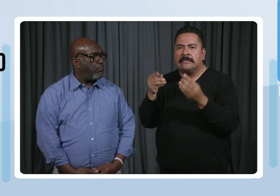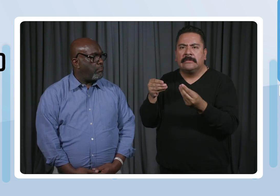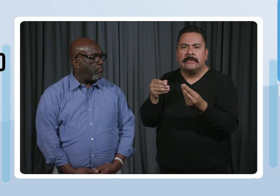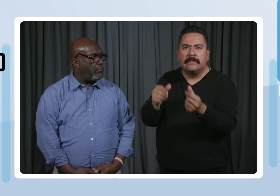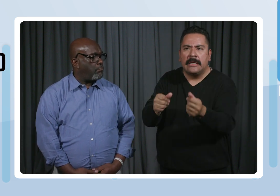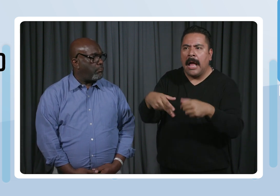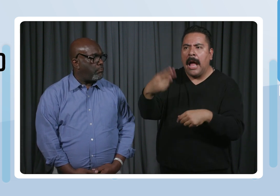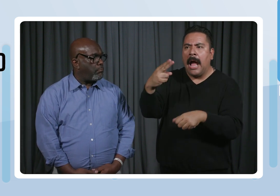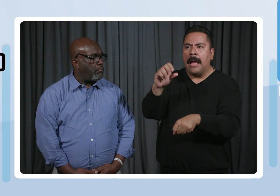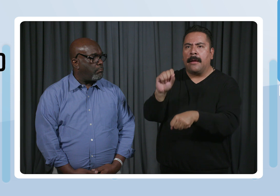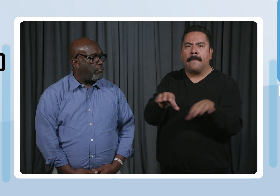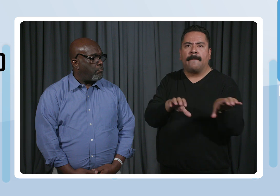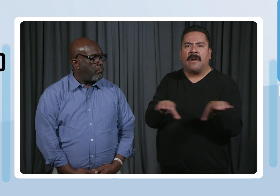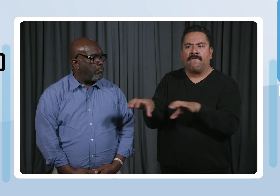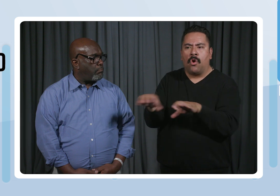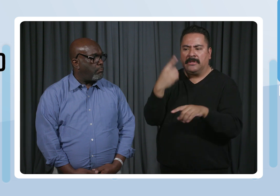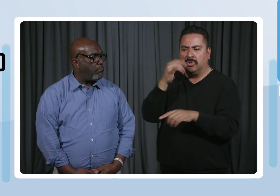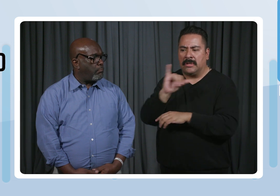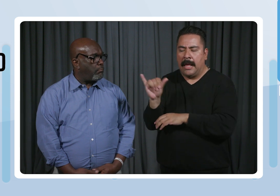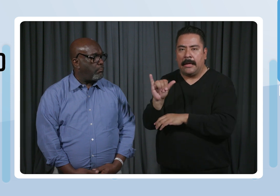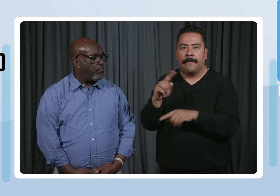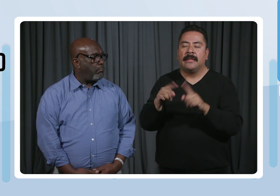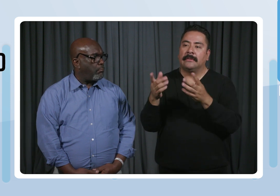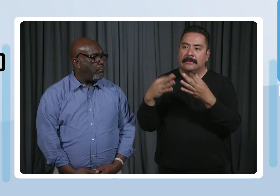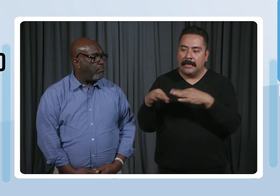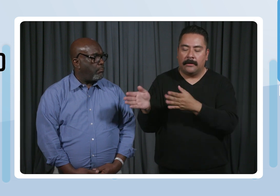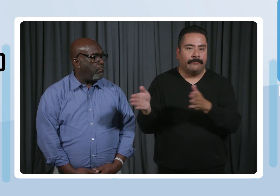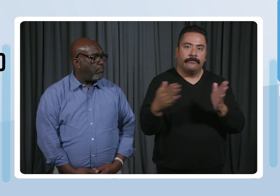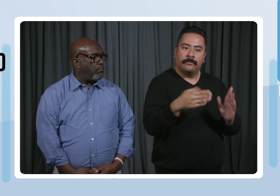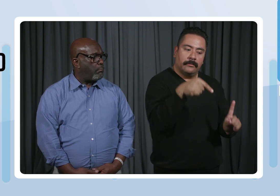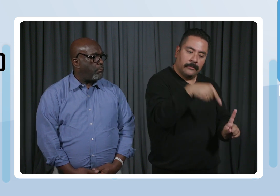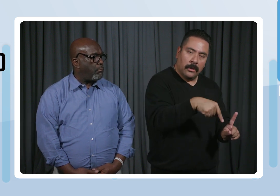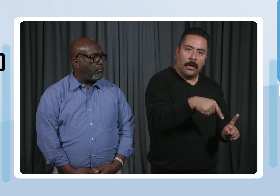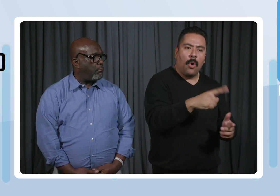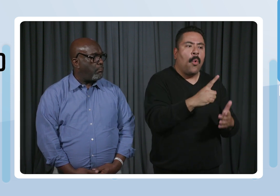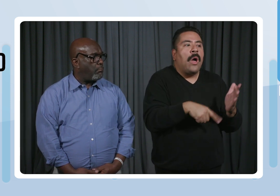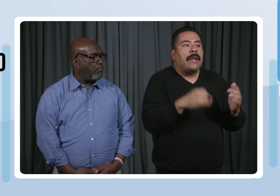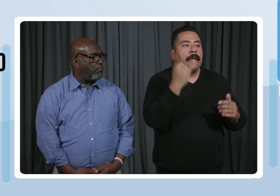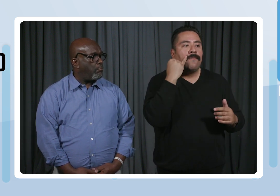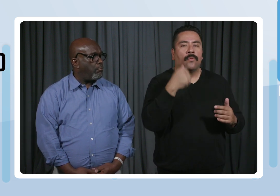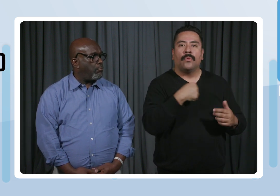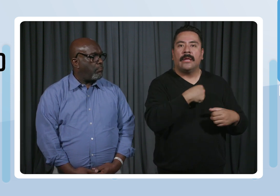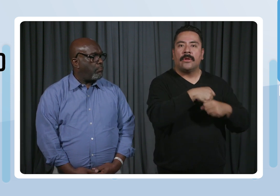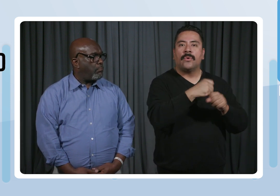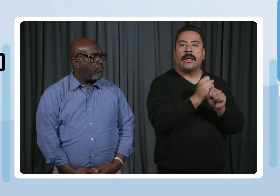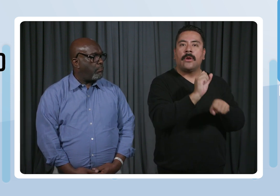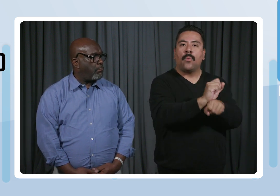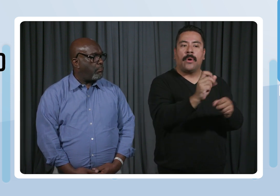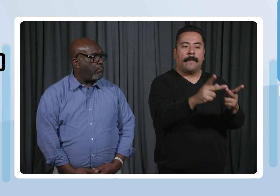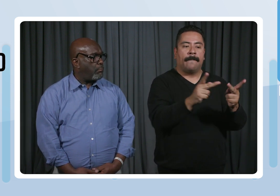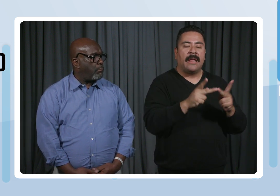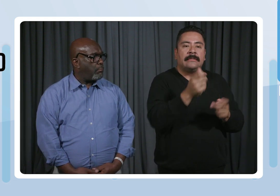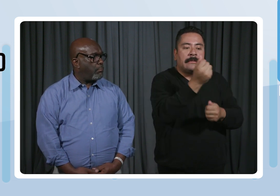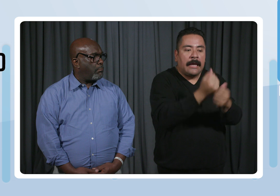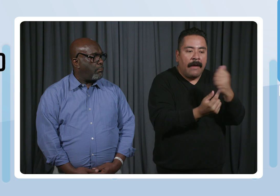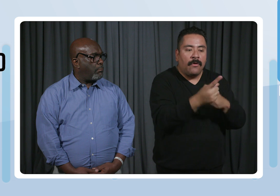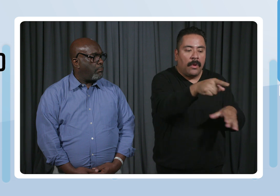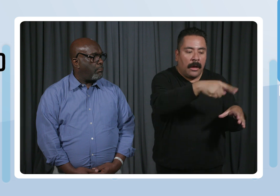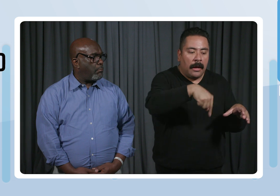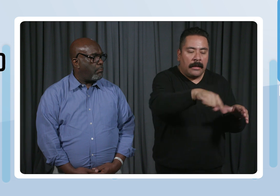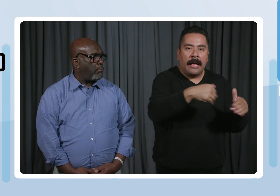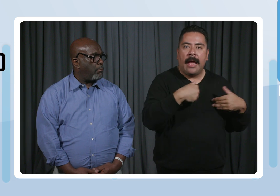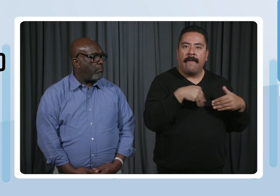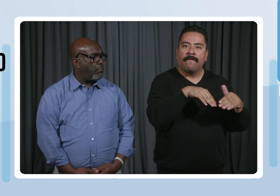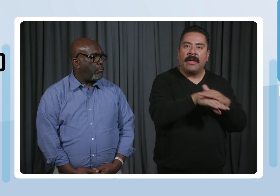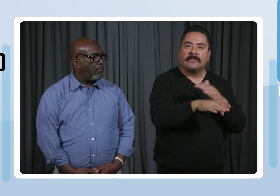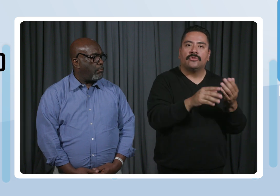high performance in a workplace looks like, and instead say, well, what if we created a workplace where everybody had access to the supports